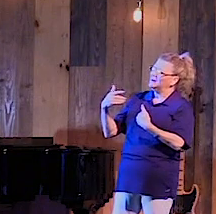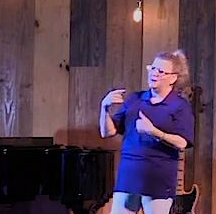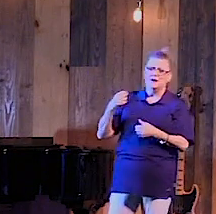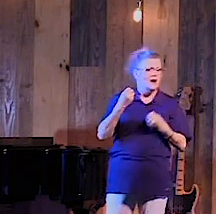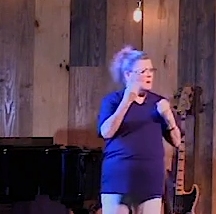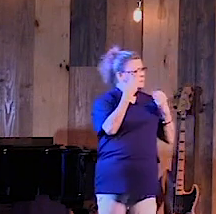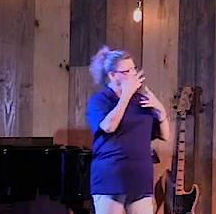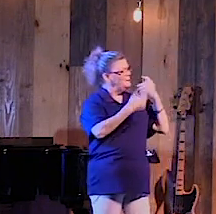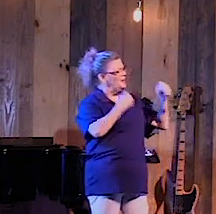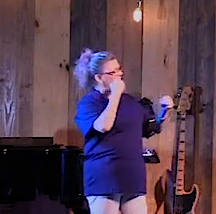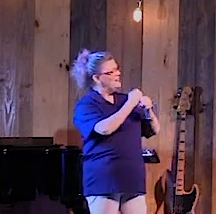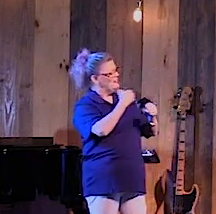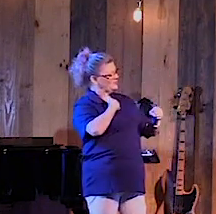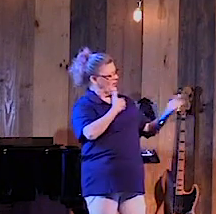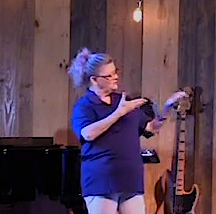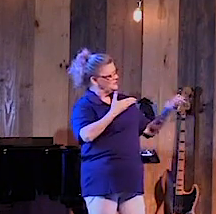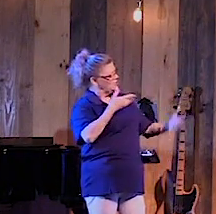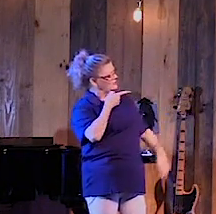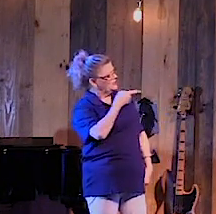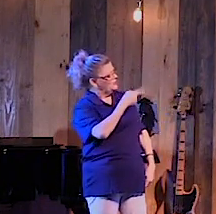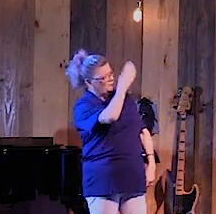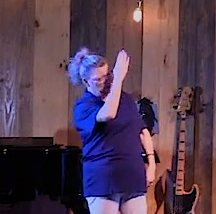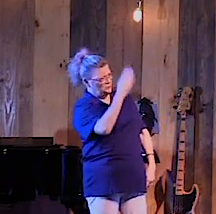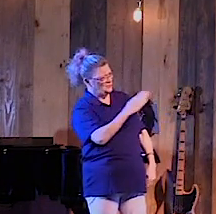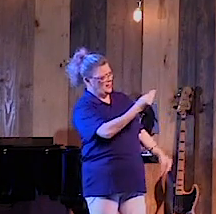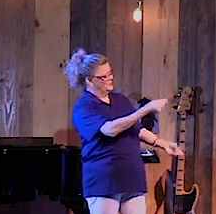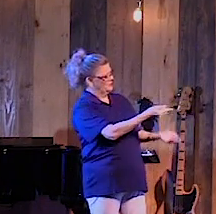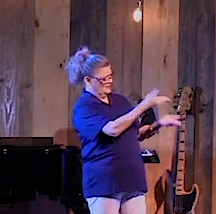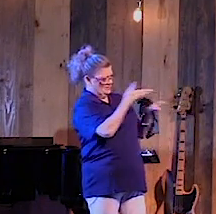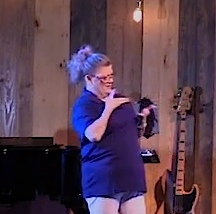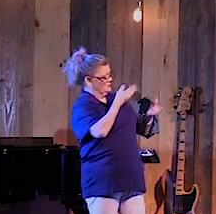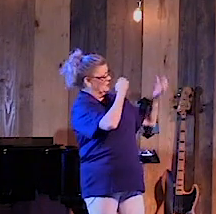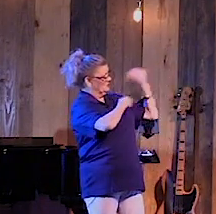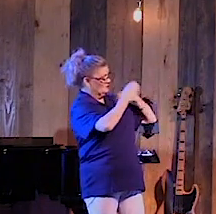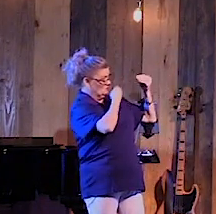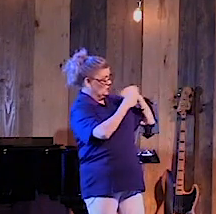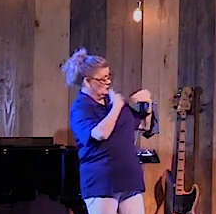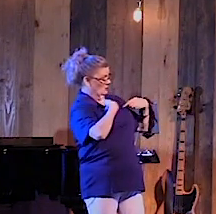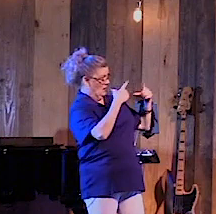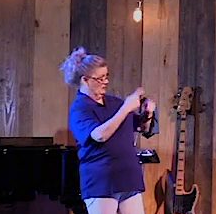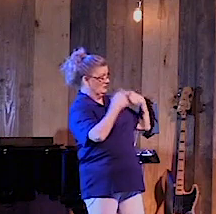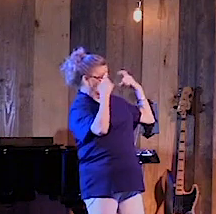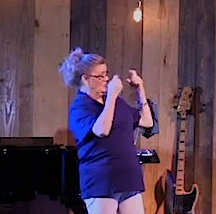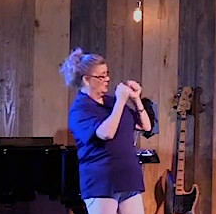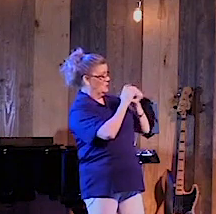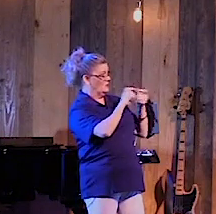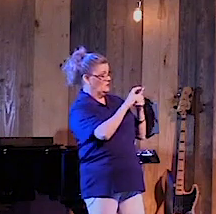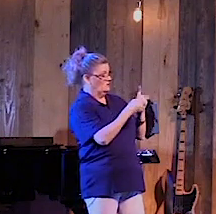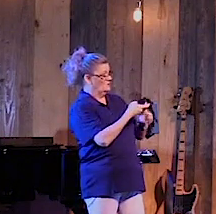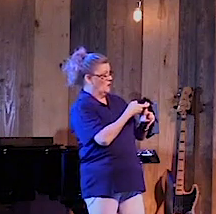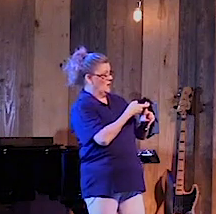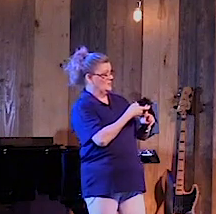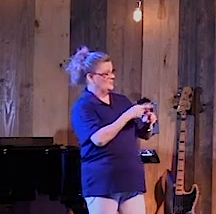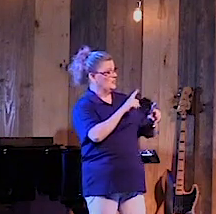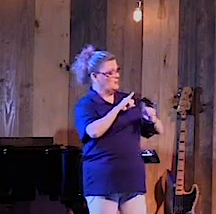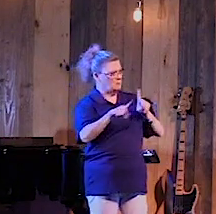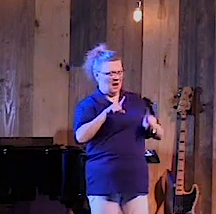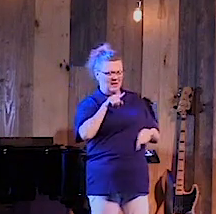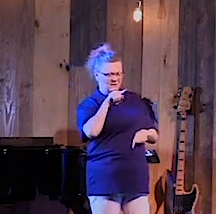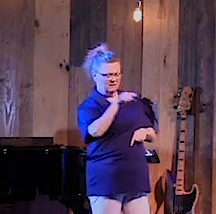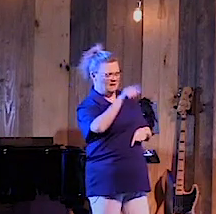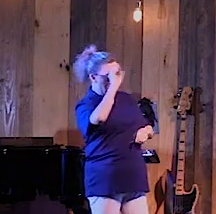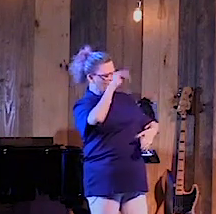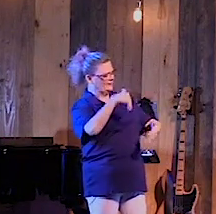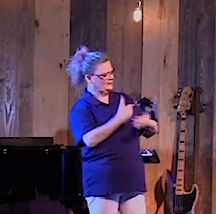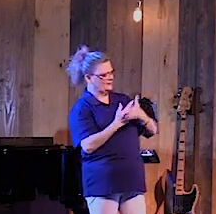neglected a command of yours, yet you've never given me a young goat so that I might celebrate with my friends. But when this son of yours comes, who